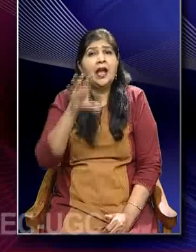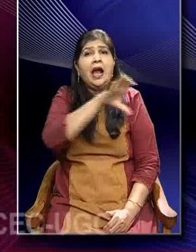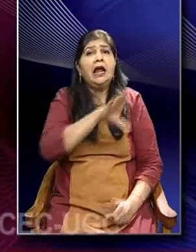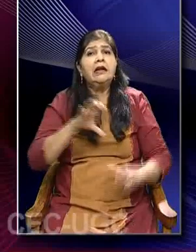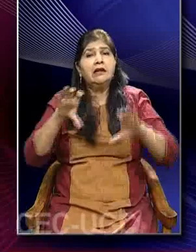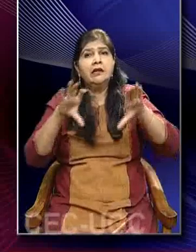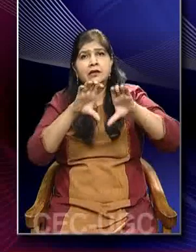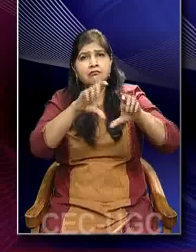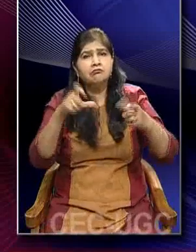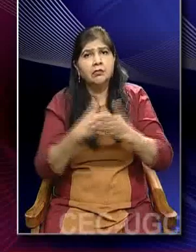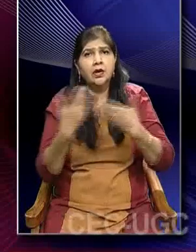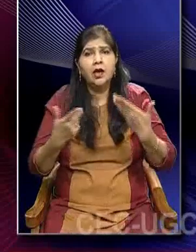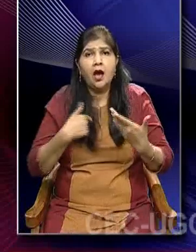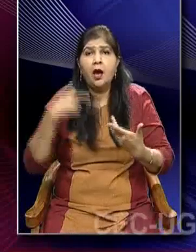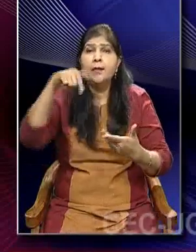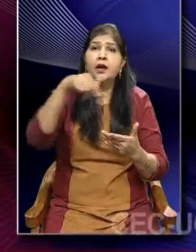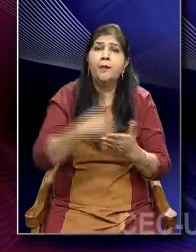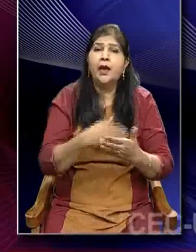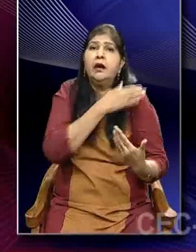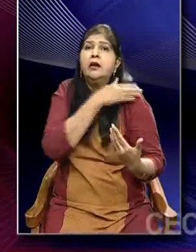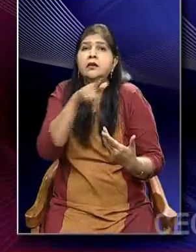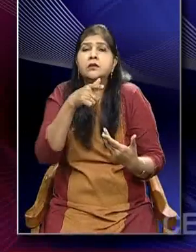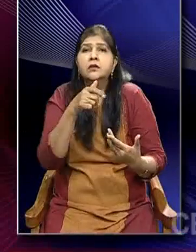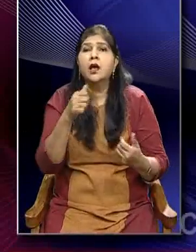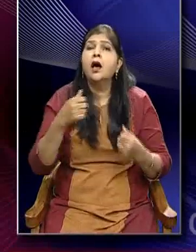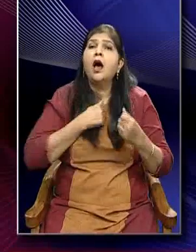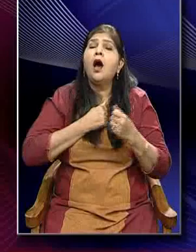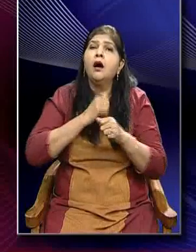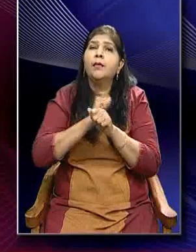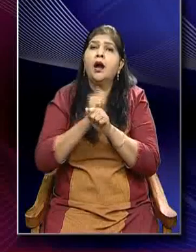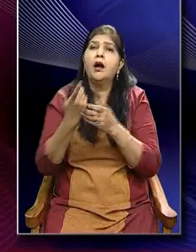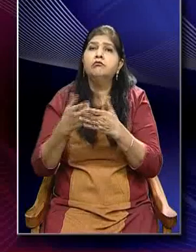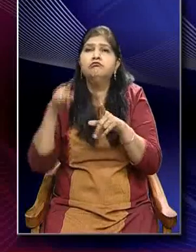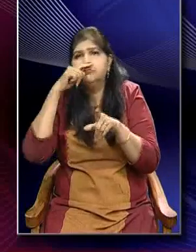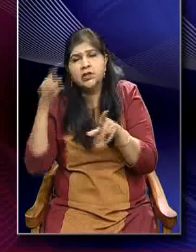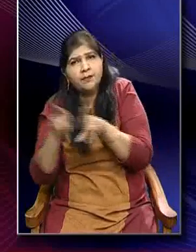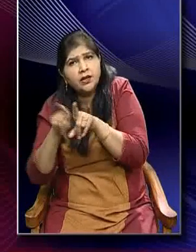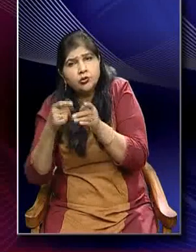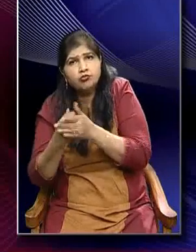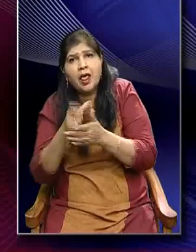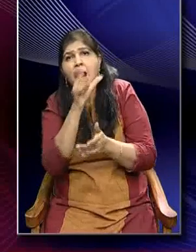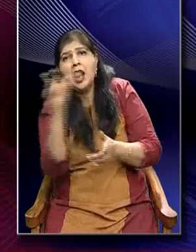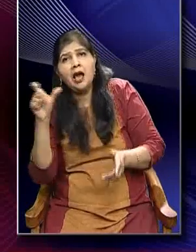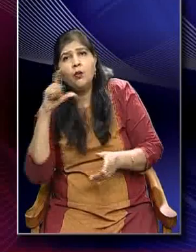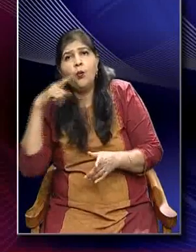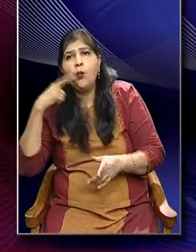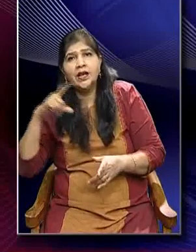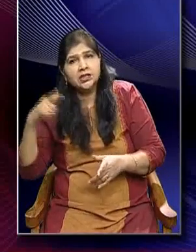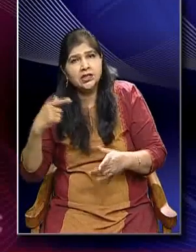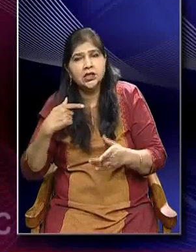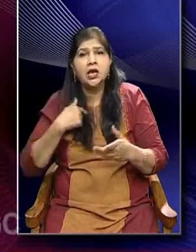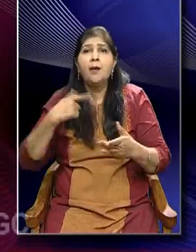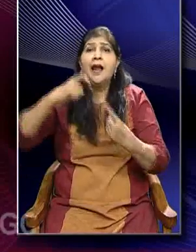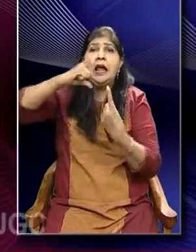countries are becoming homogeneous with respect to their language,